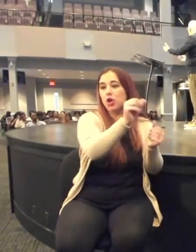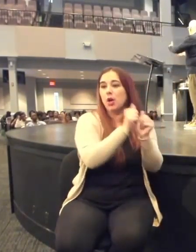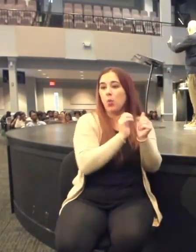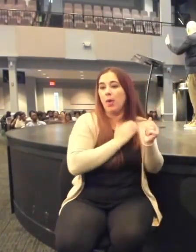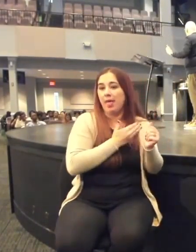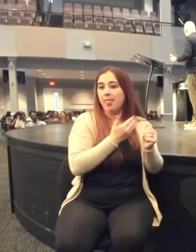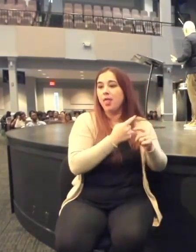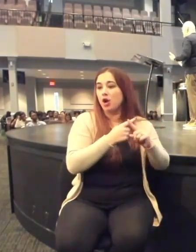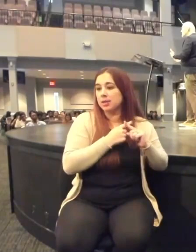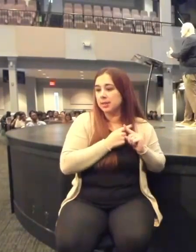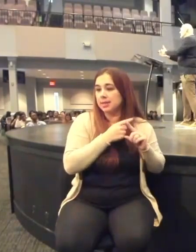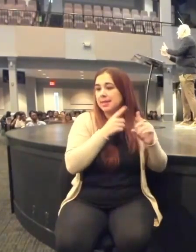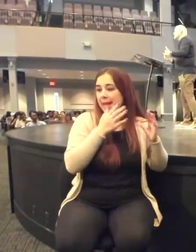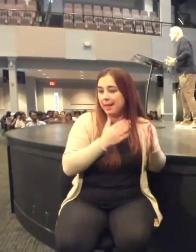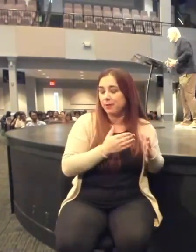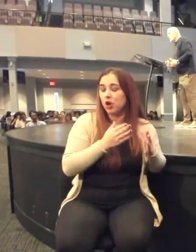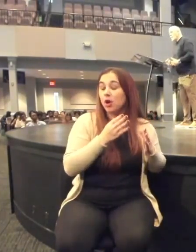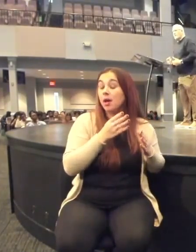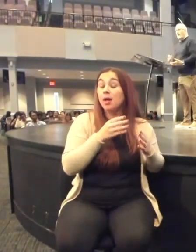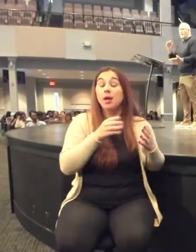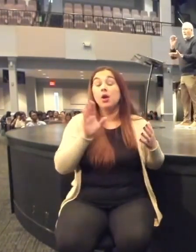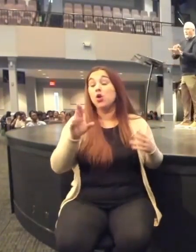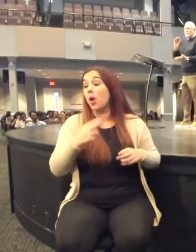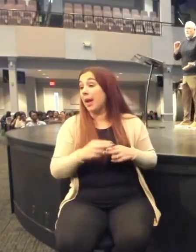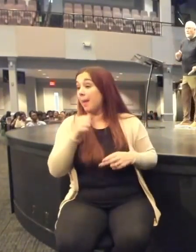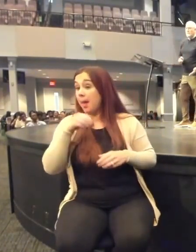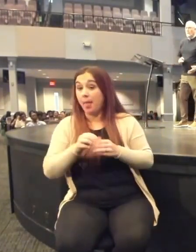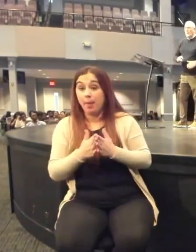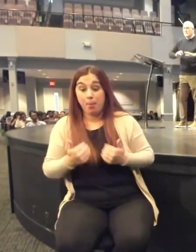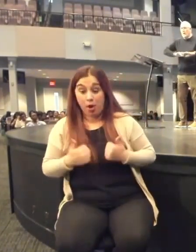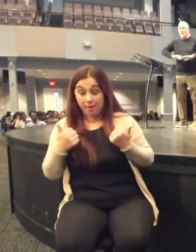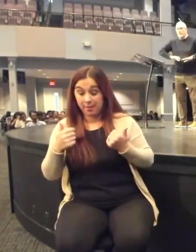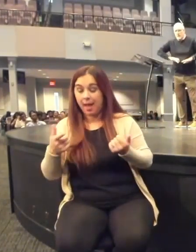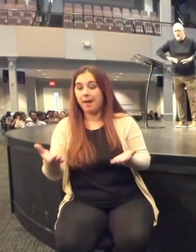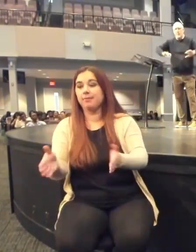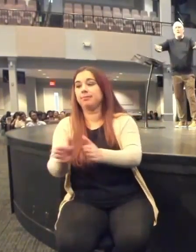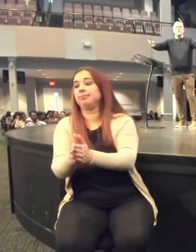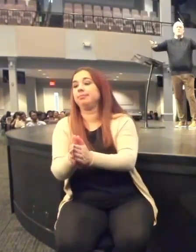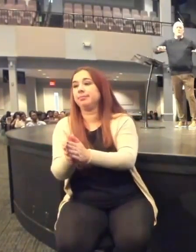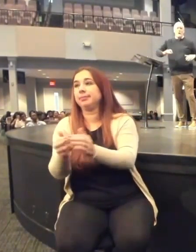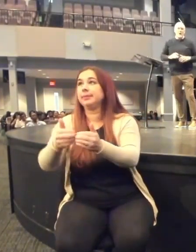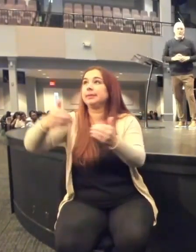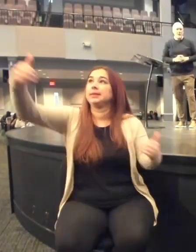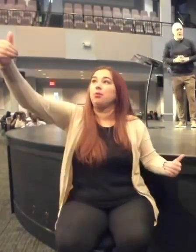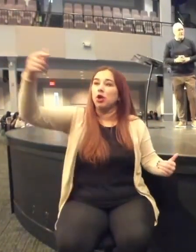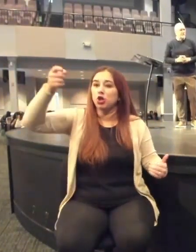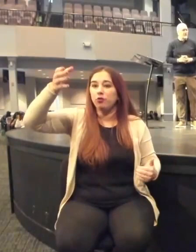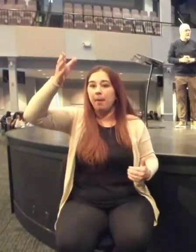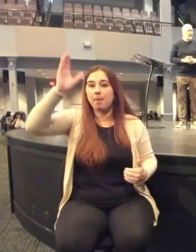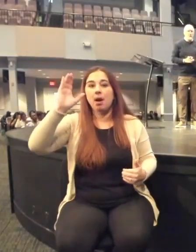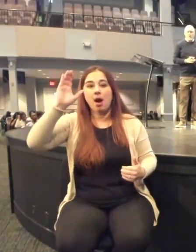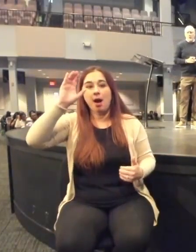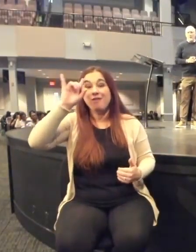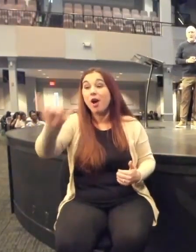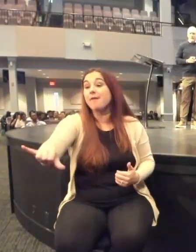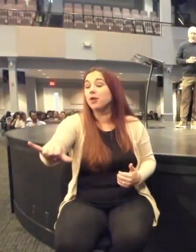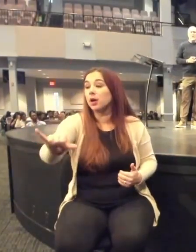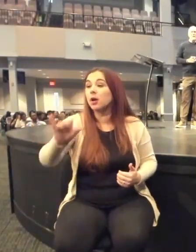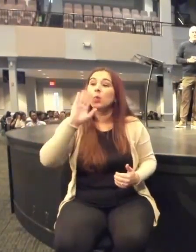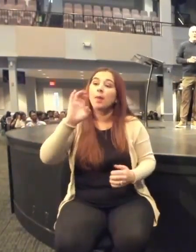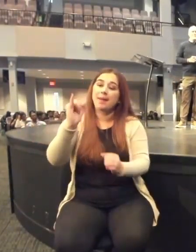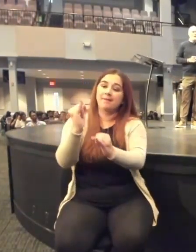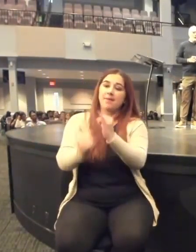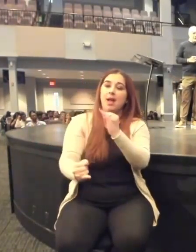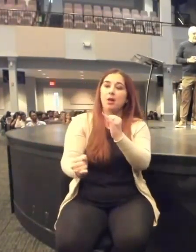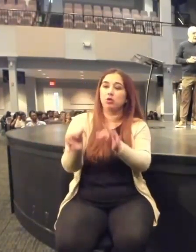our Savior and our Redeemer, and those whose names are not in the book of life, those names are closed off for separation from God for all eternity, but there will be a